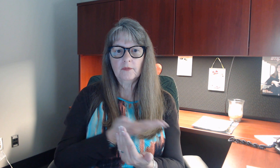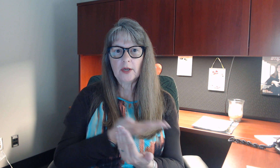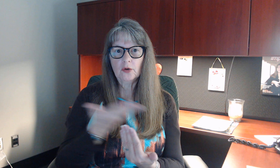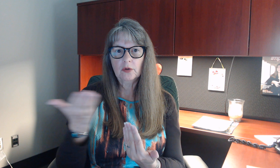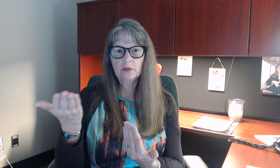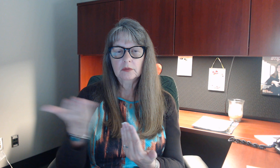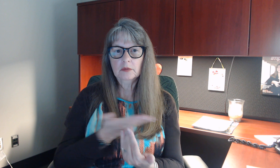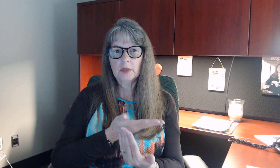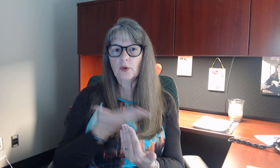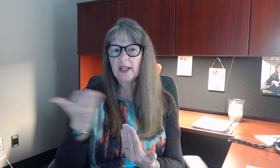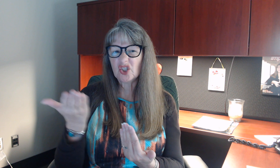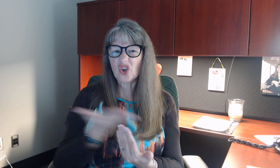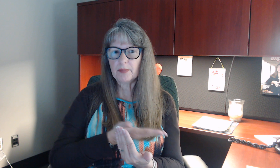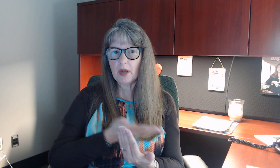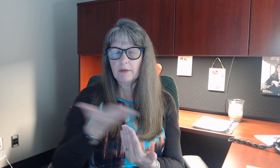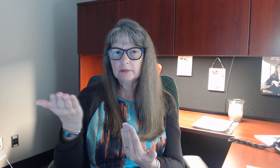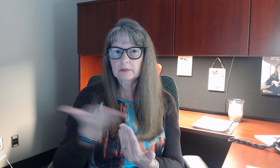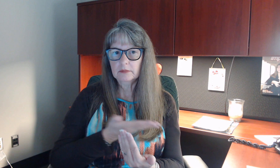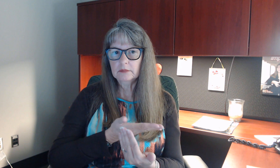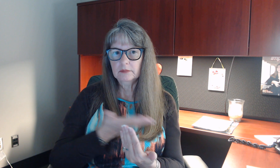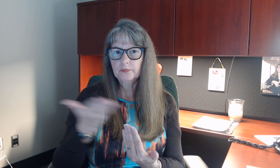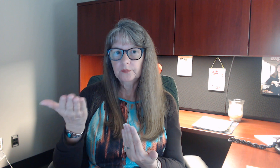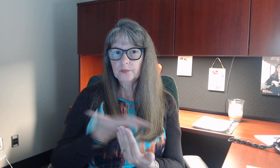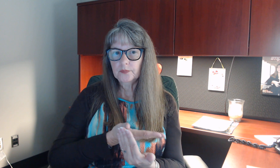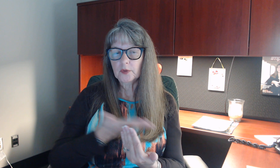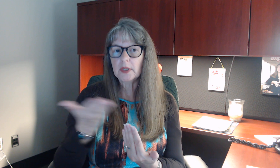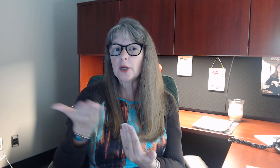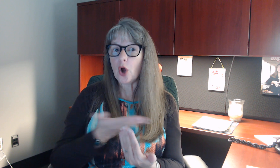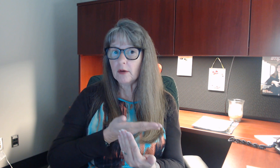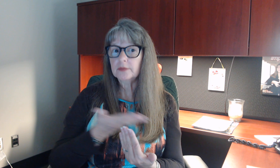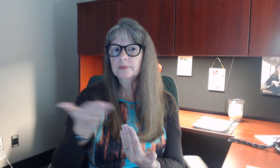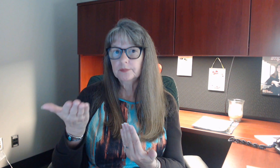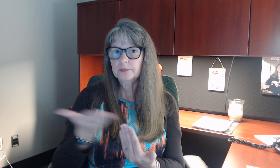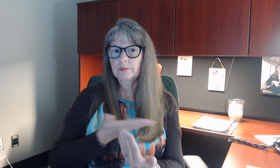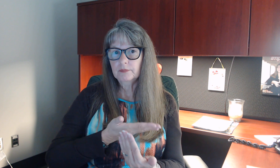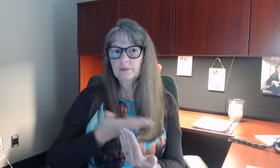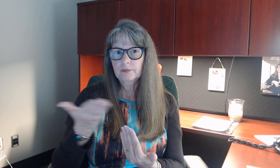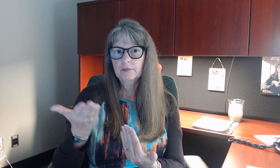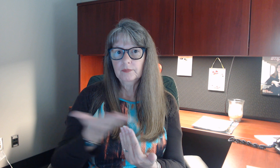fired, like your head's chopped off, you're laid off.